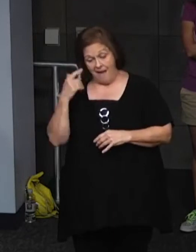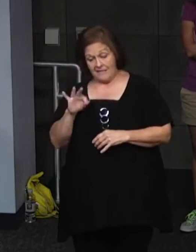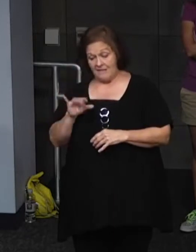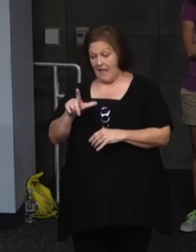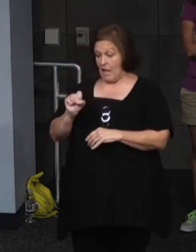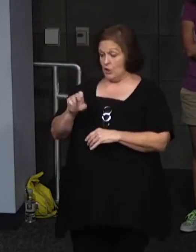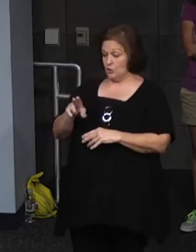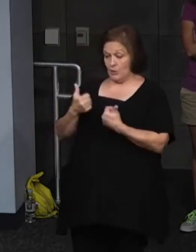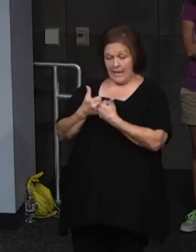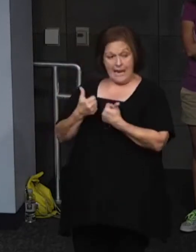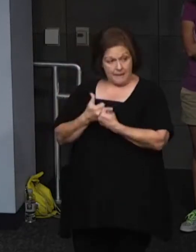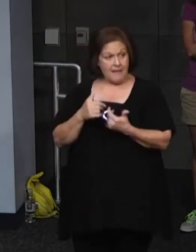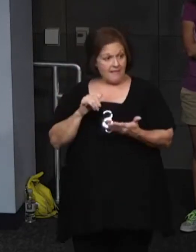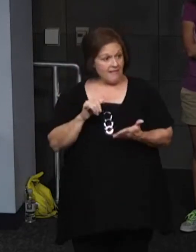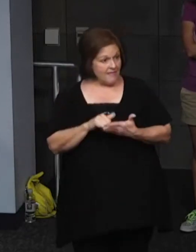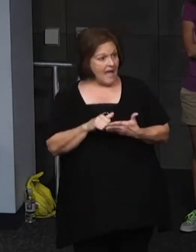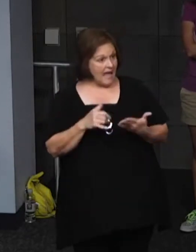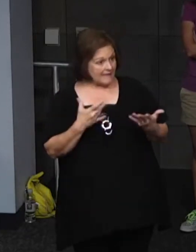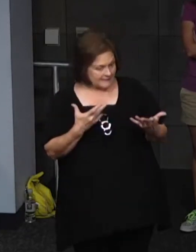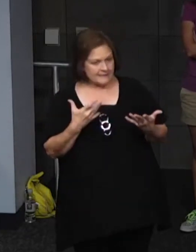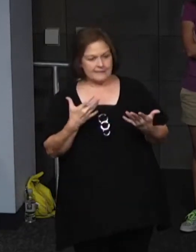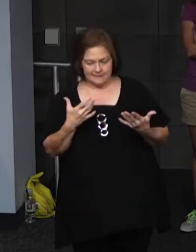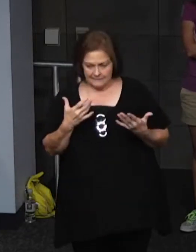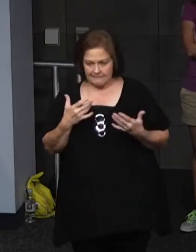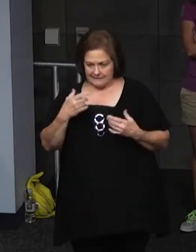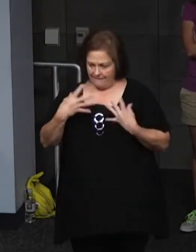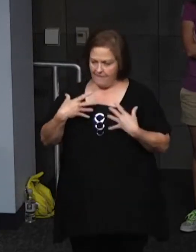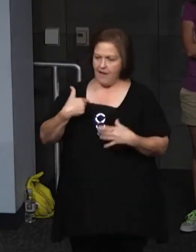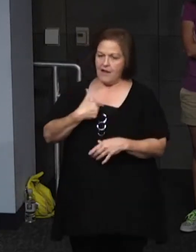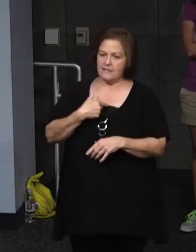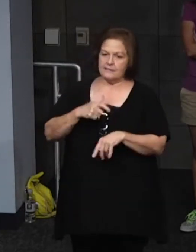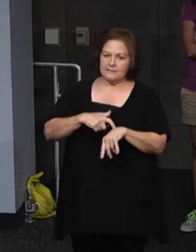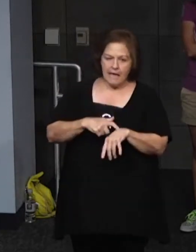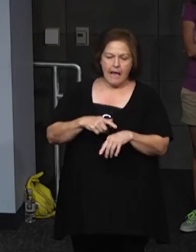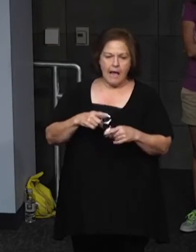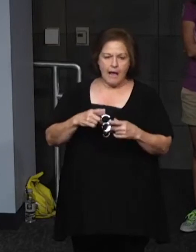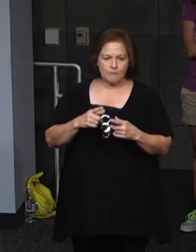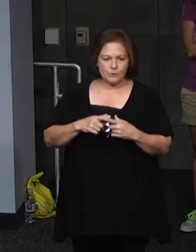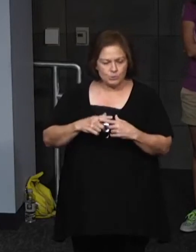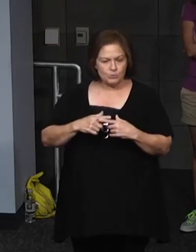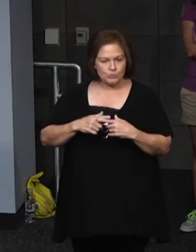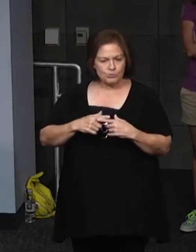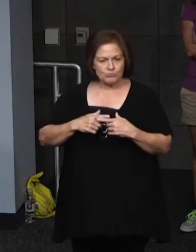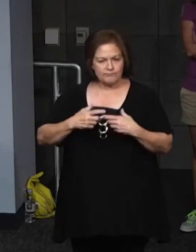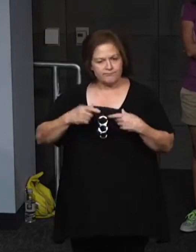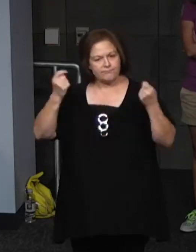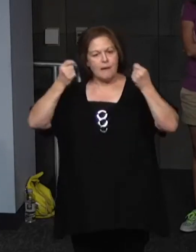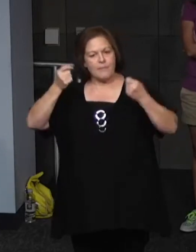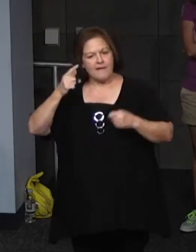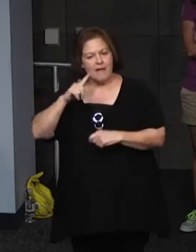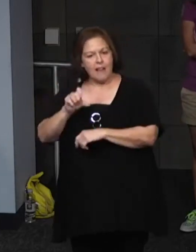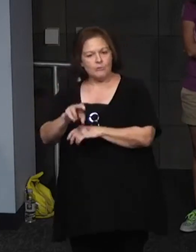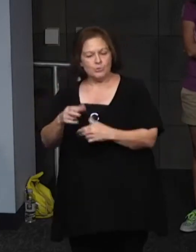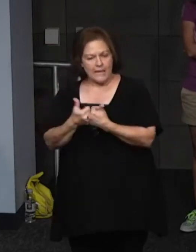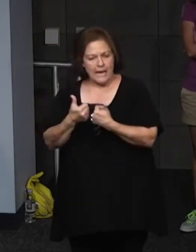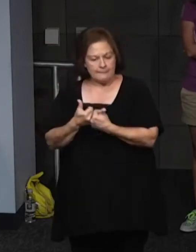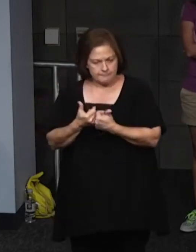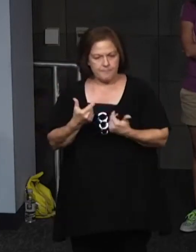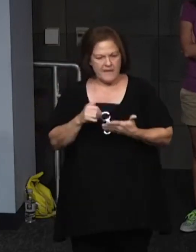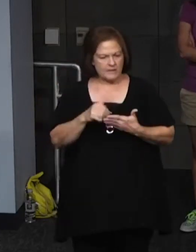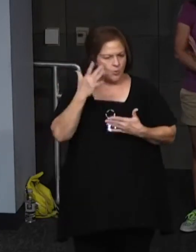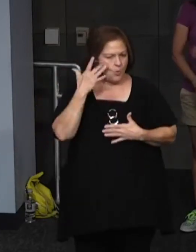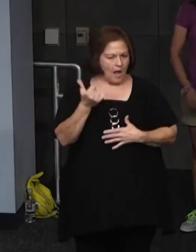and that's some much needed relief that we can pull for our Tigers. Tomorrow we will resume again at 7 p.m. This is just because of the